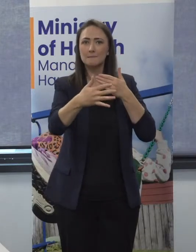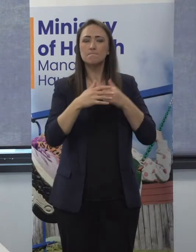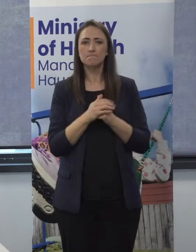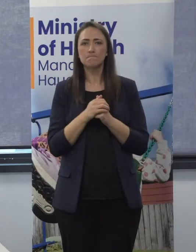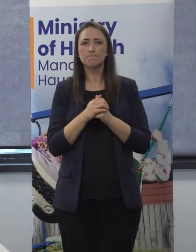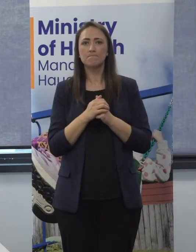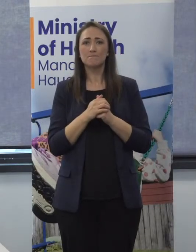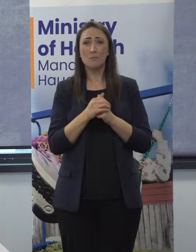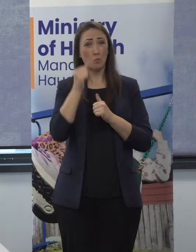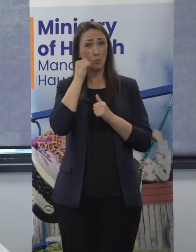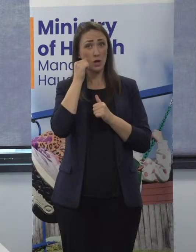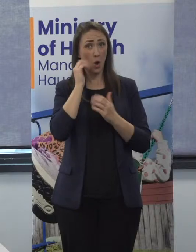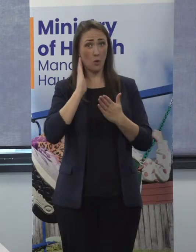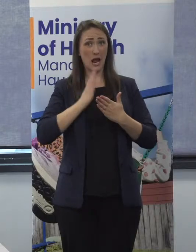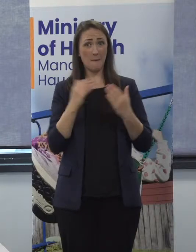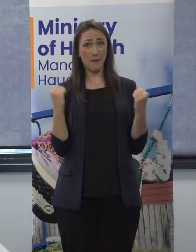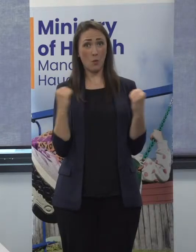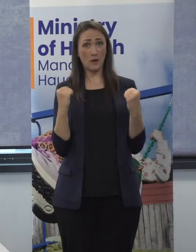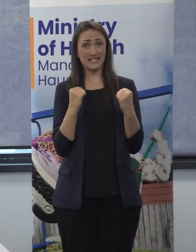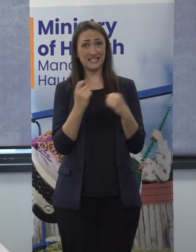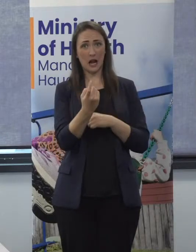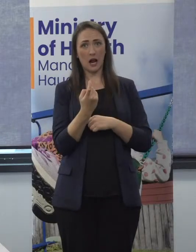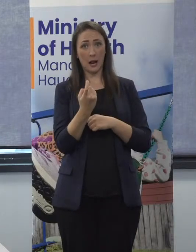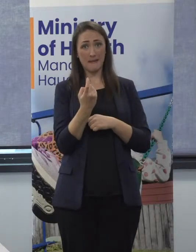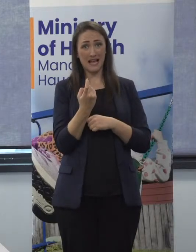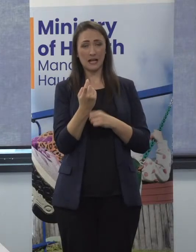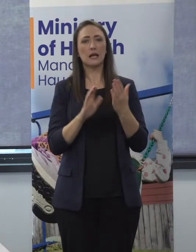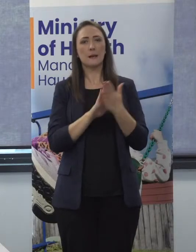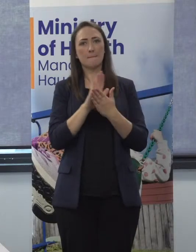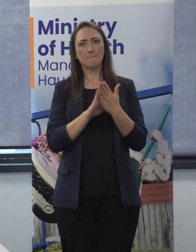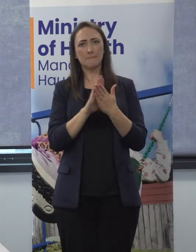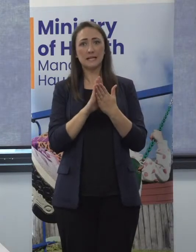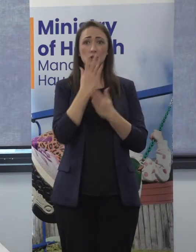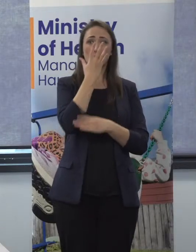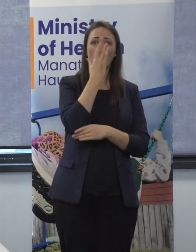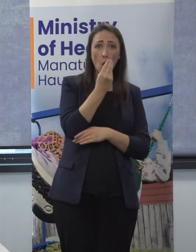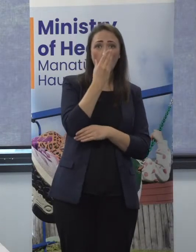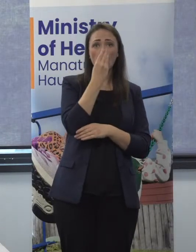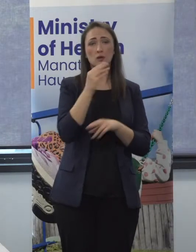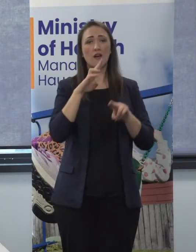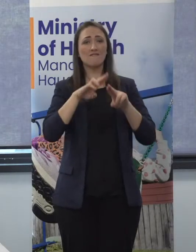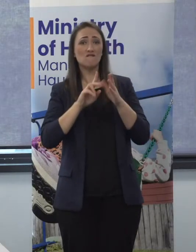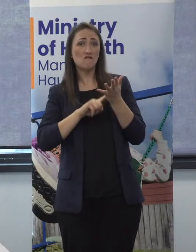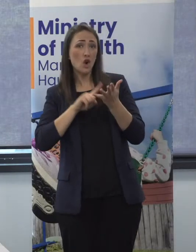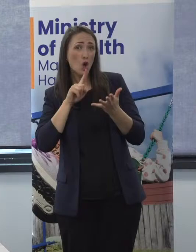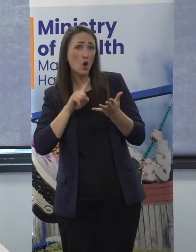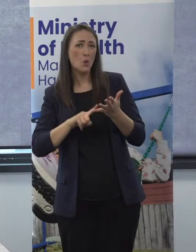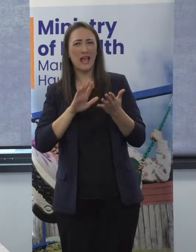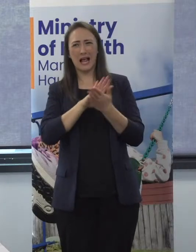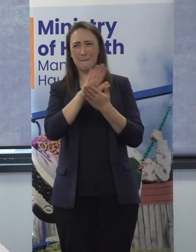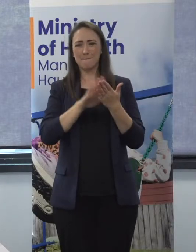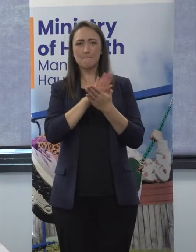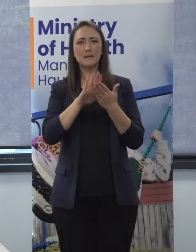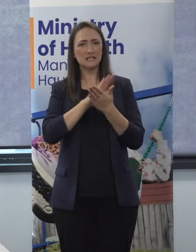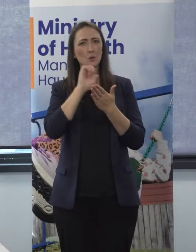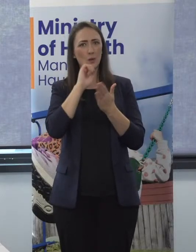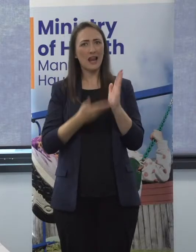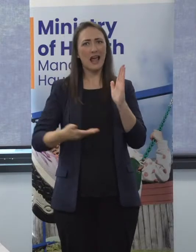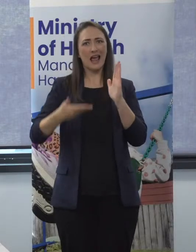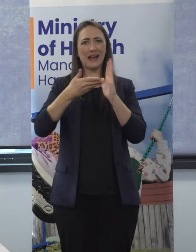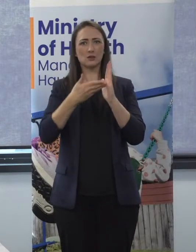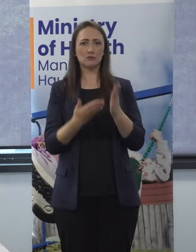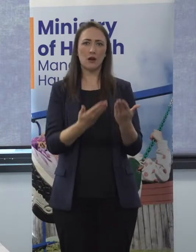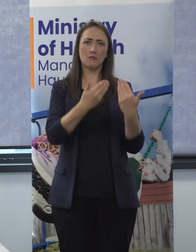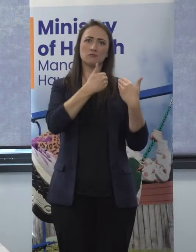and we're already seeing the impact of this, the additional impacts of colds and flu are likely to add to the workload